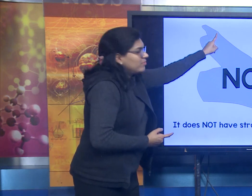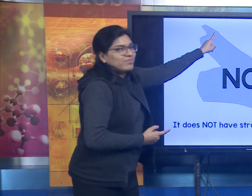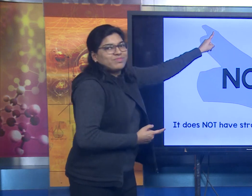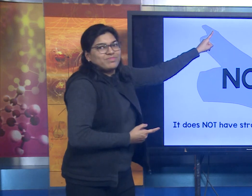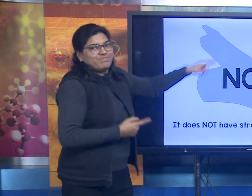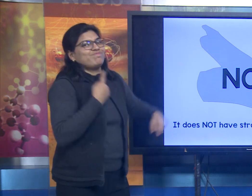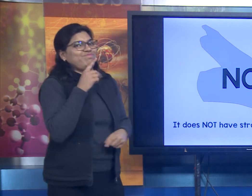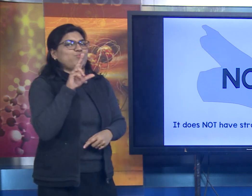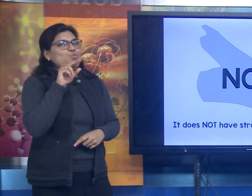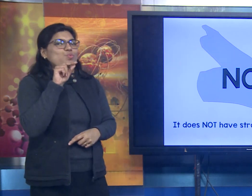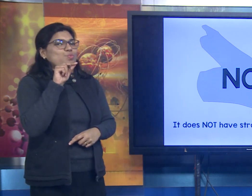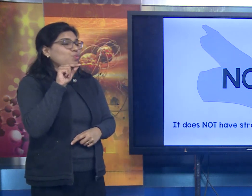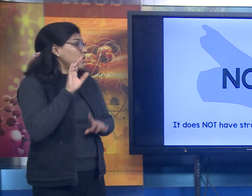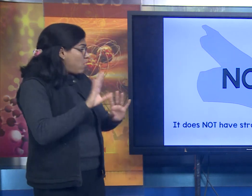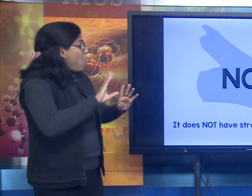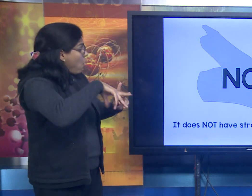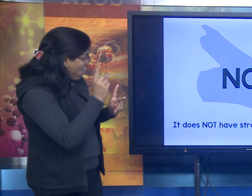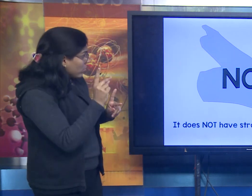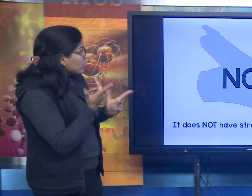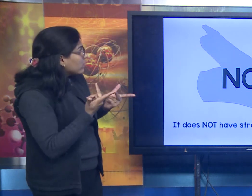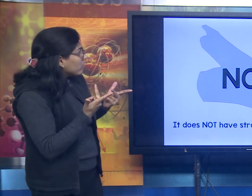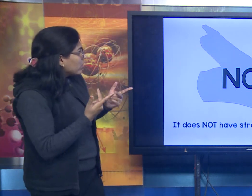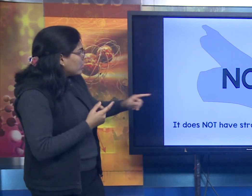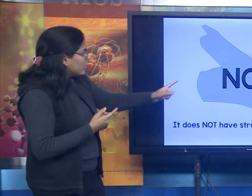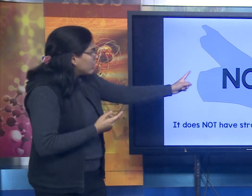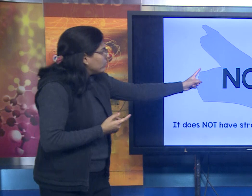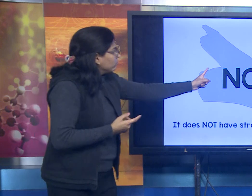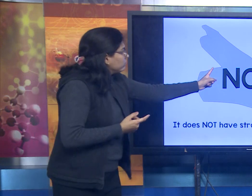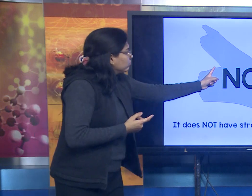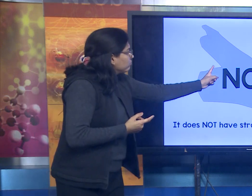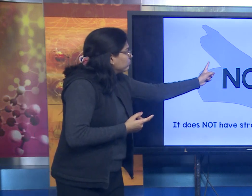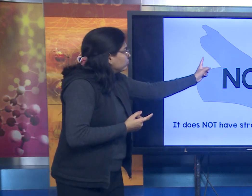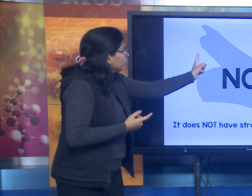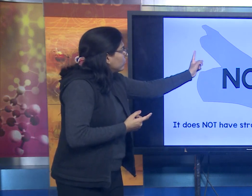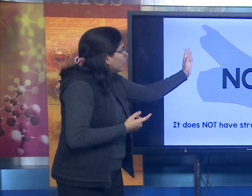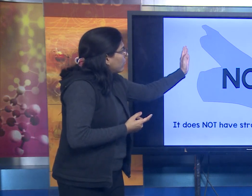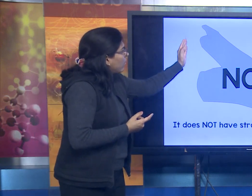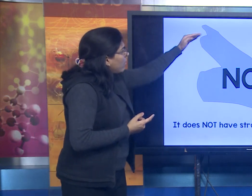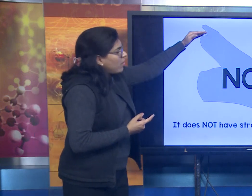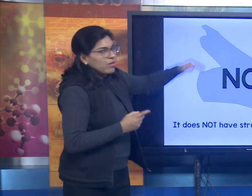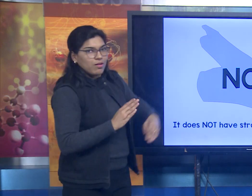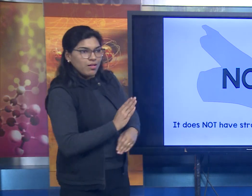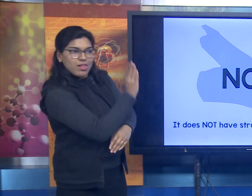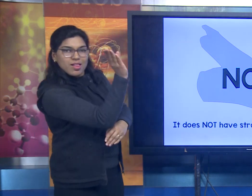see, the line is not straight line, it has some curves. Furthermore, we can see it is a small straight line, but